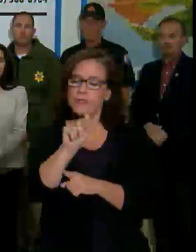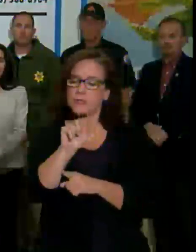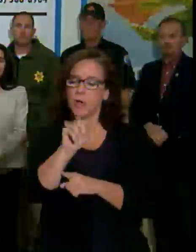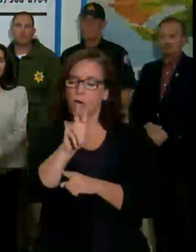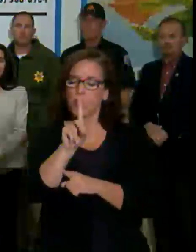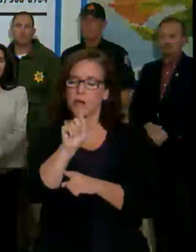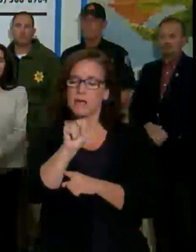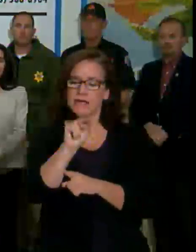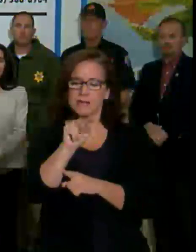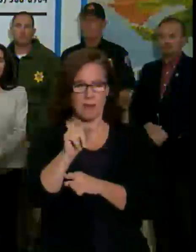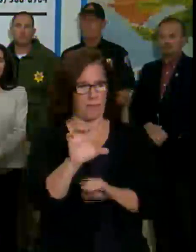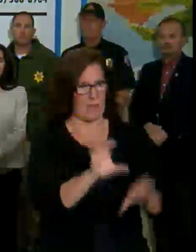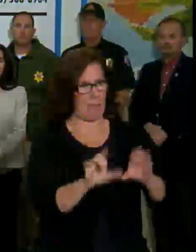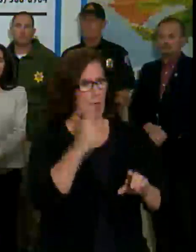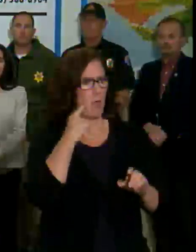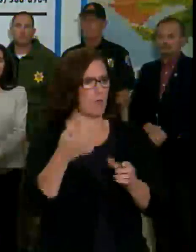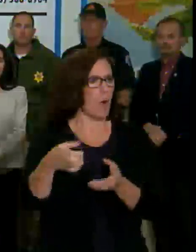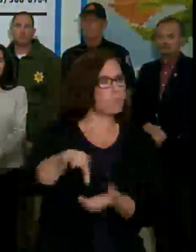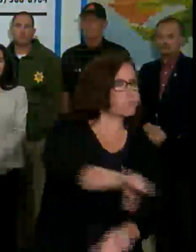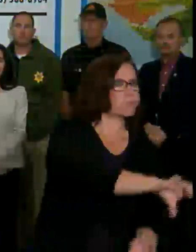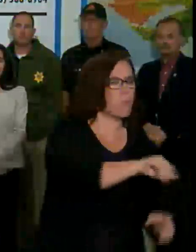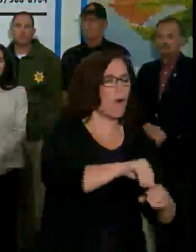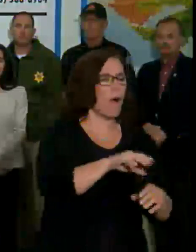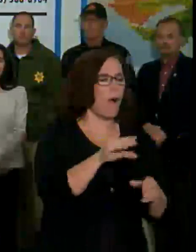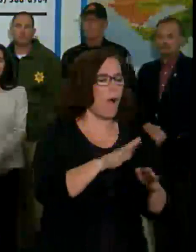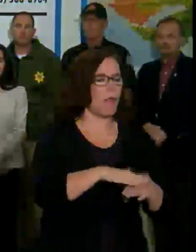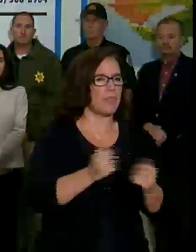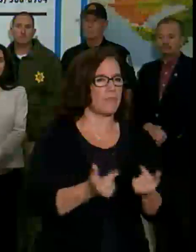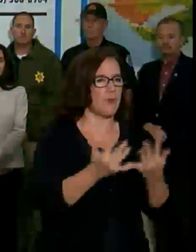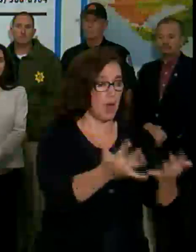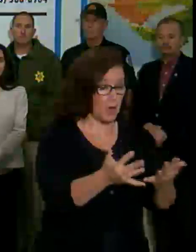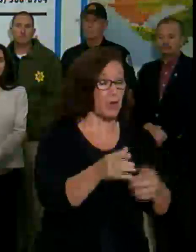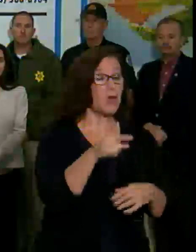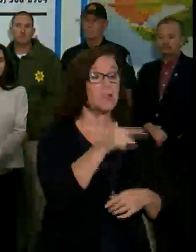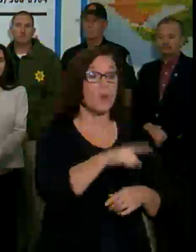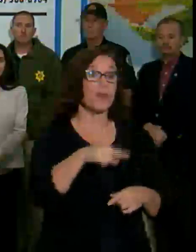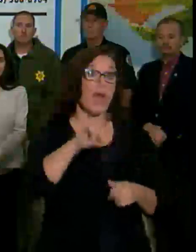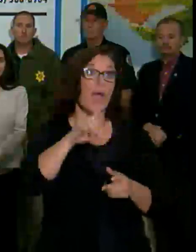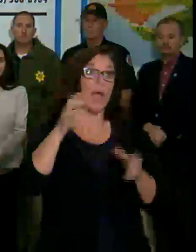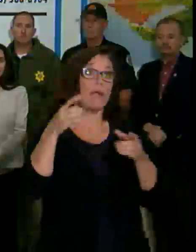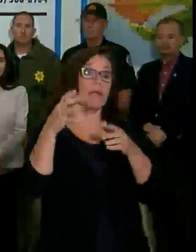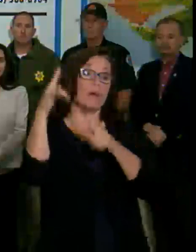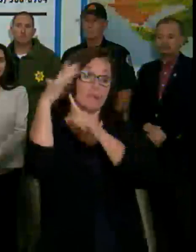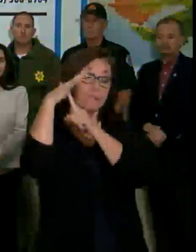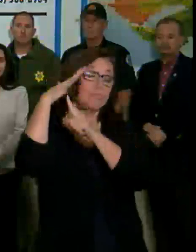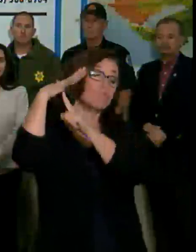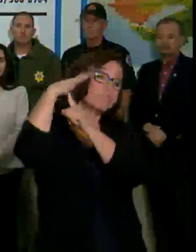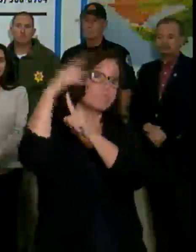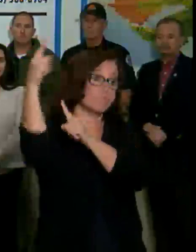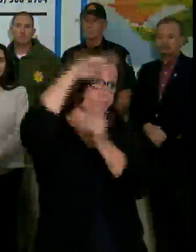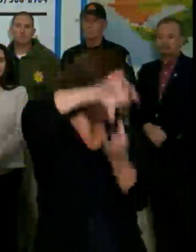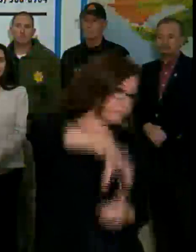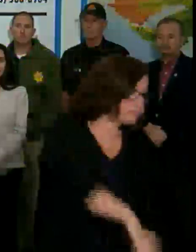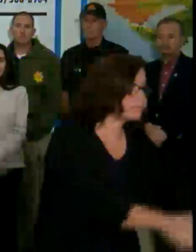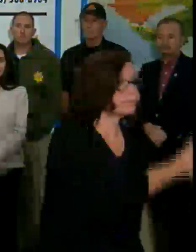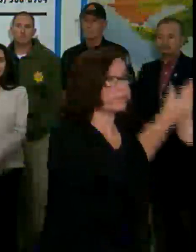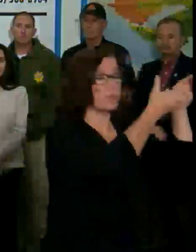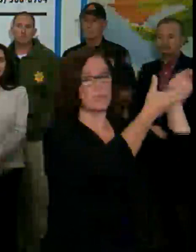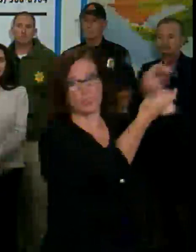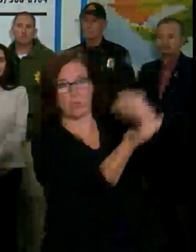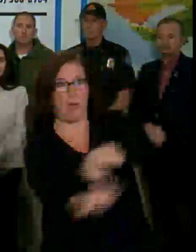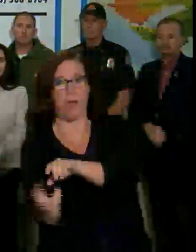water tenders. The water tenders fill up with the retardant. They drive over, and we've been using them in the Santa Barbara zone where the structures